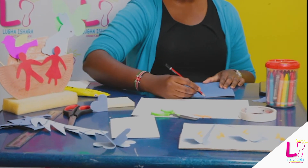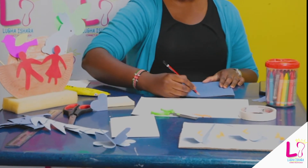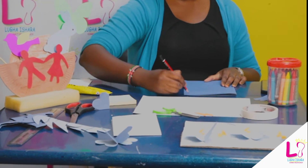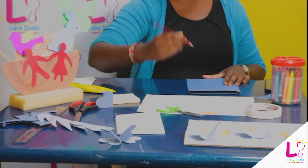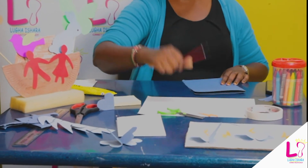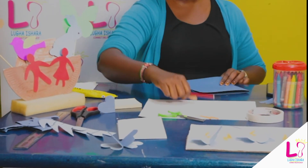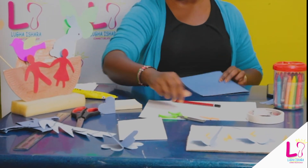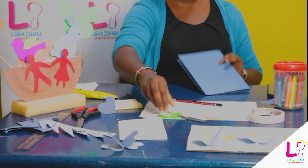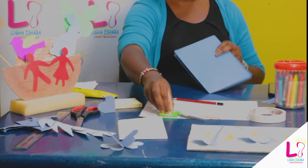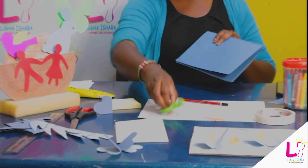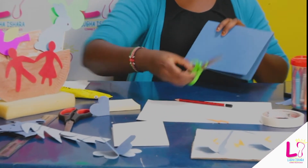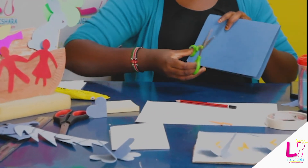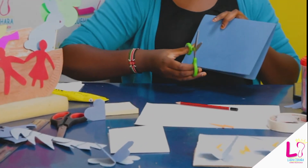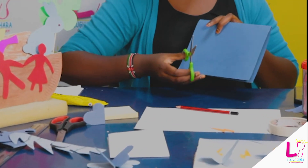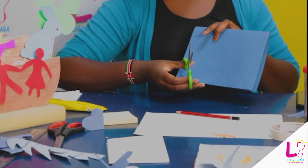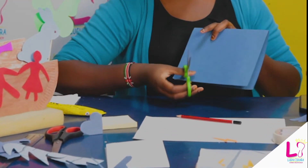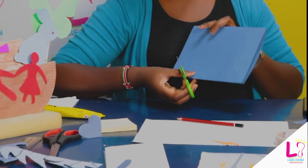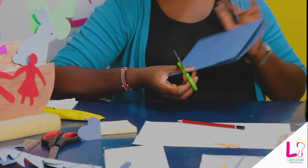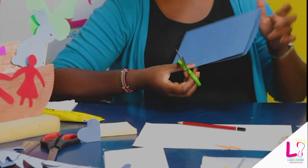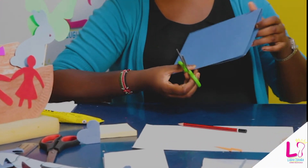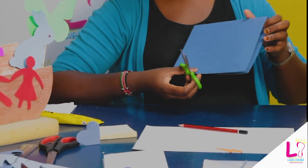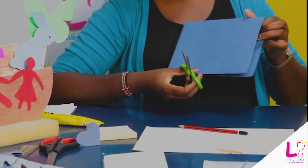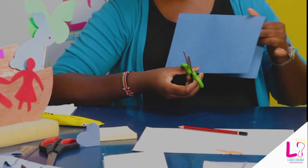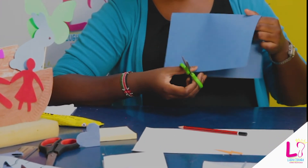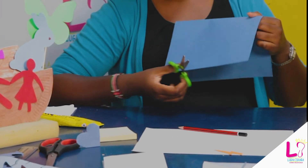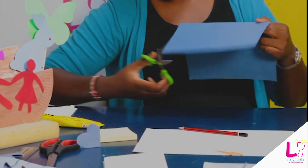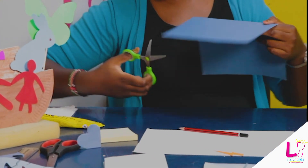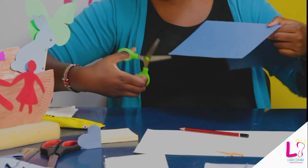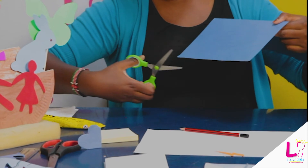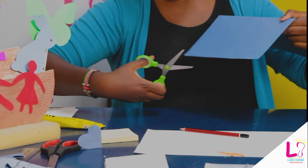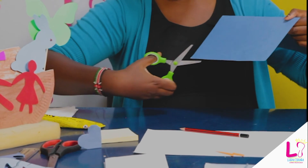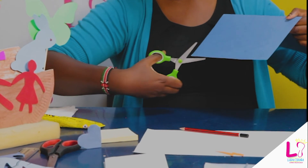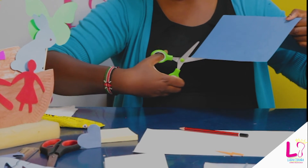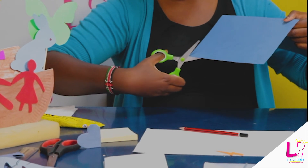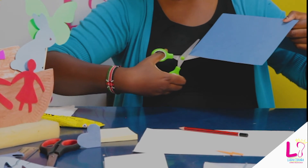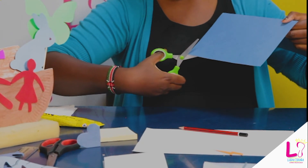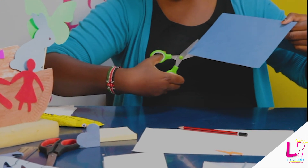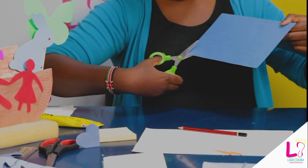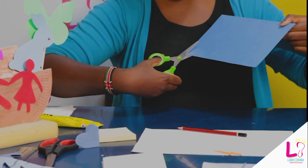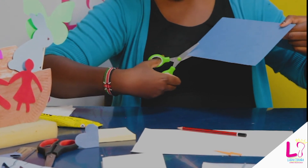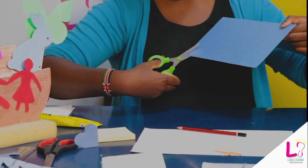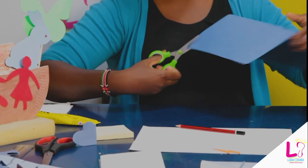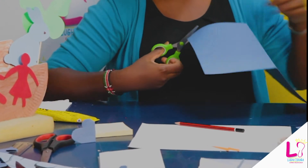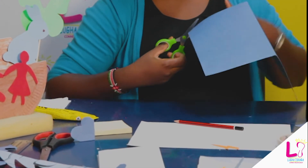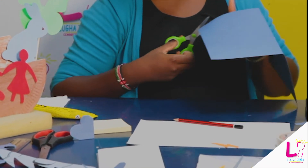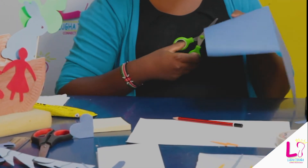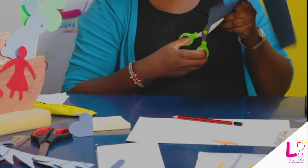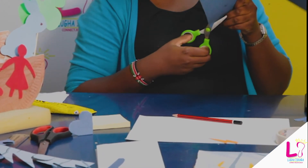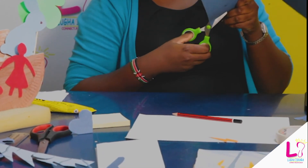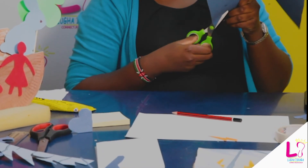wavy lines on your blue paper or on white paper that you color blue, and then